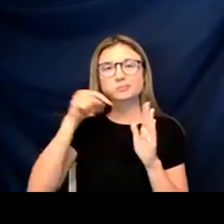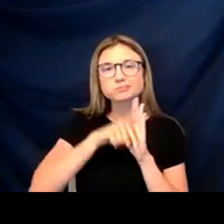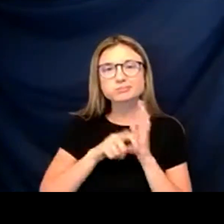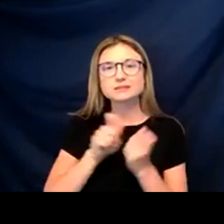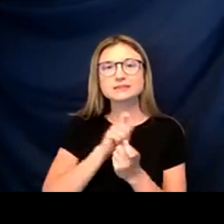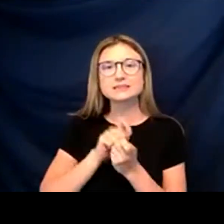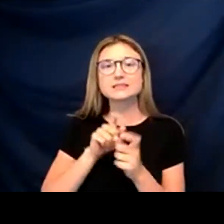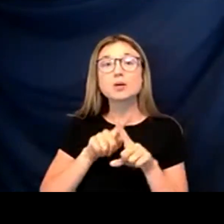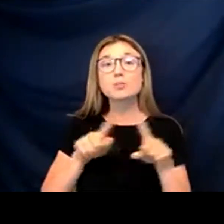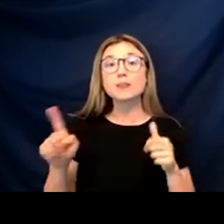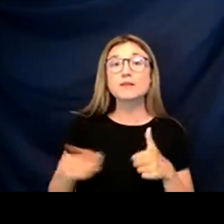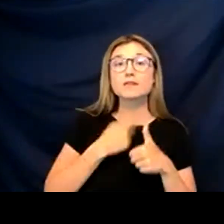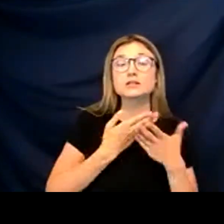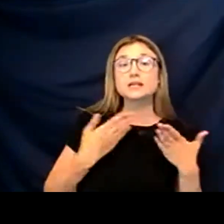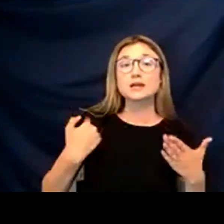item, the ADA coordinator,